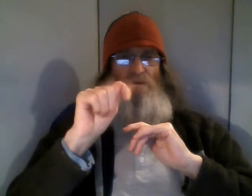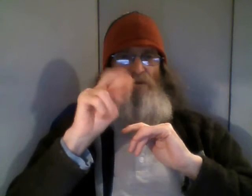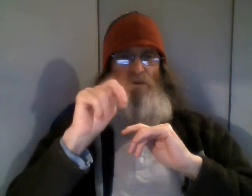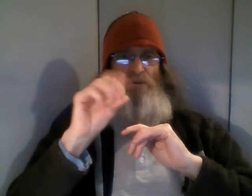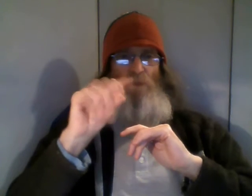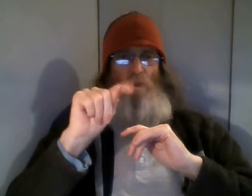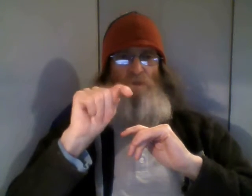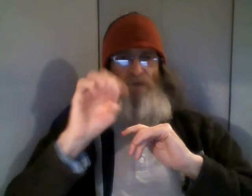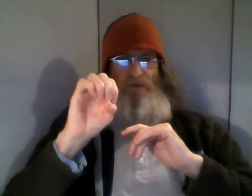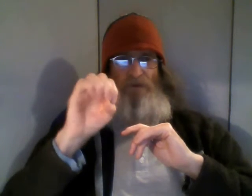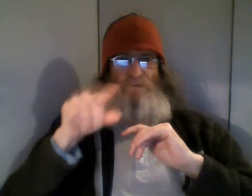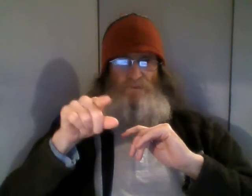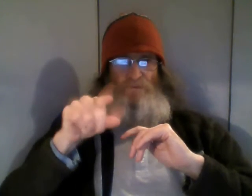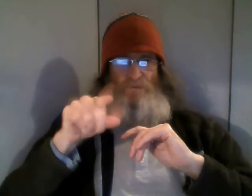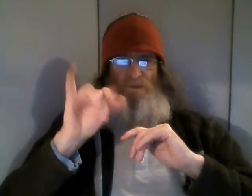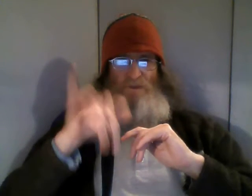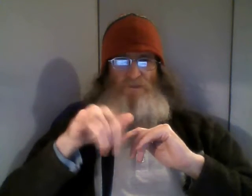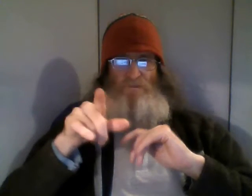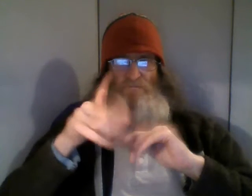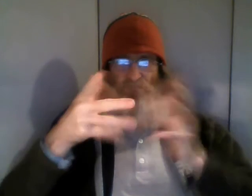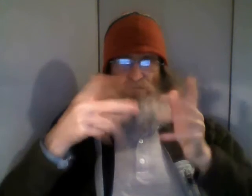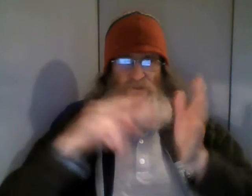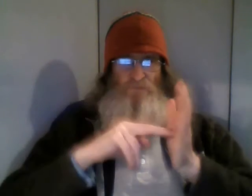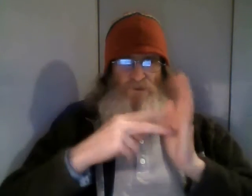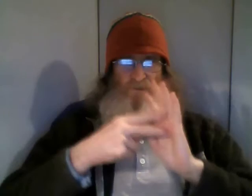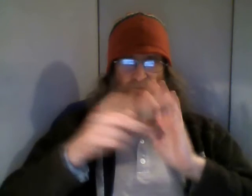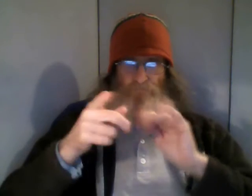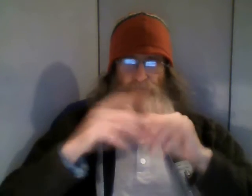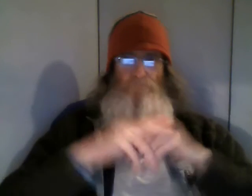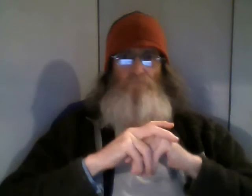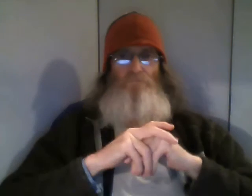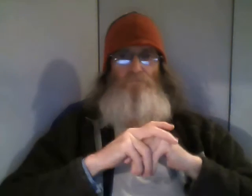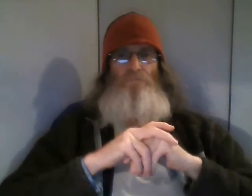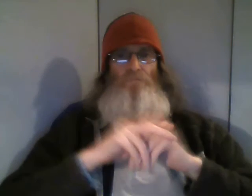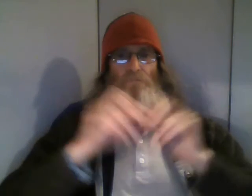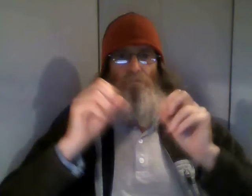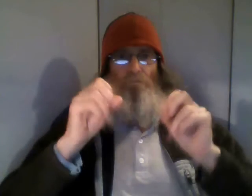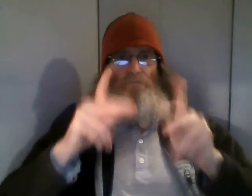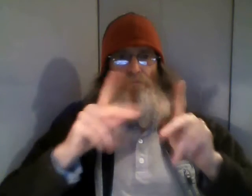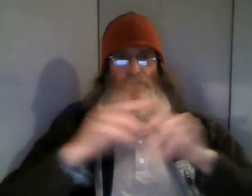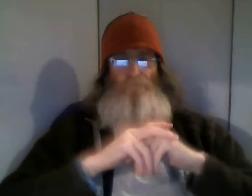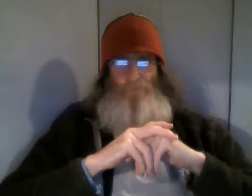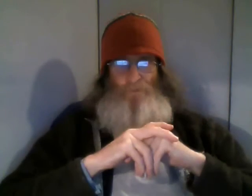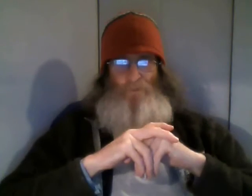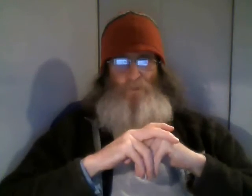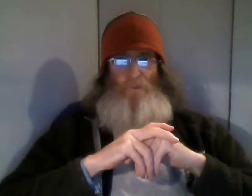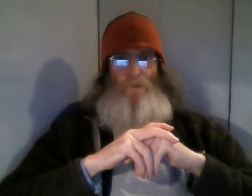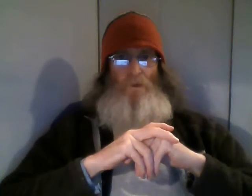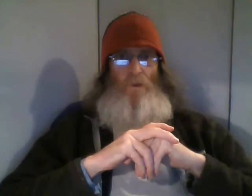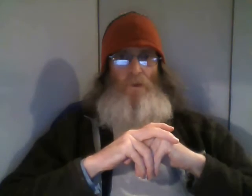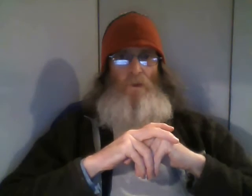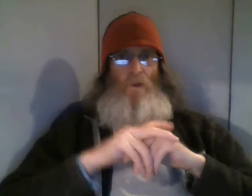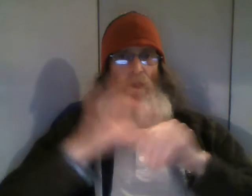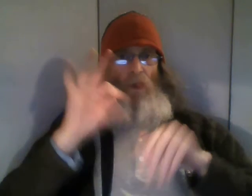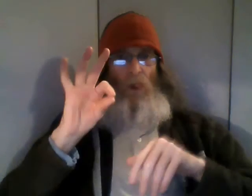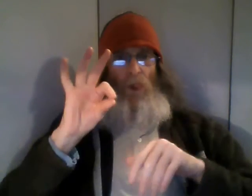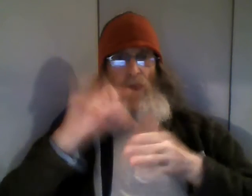Stop. I'll call Mommy. She can come pick us up. Hey, buddy, come on. Let's keep this between us, okay?